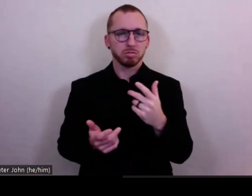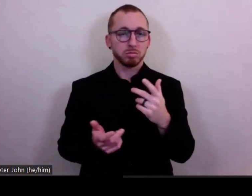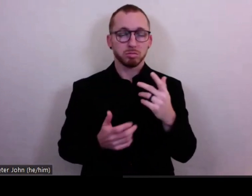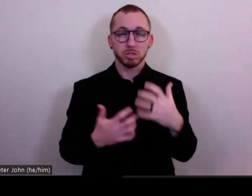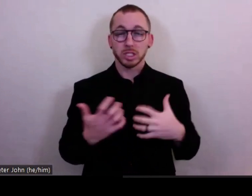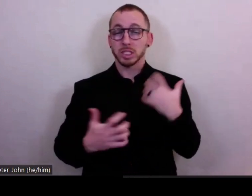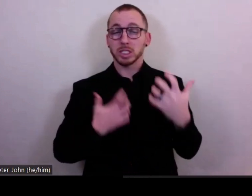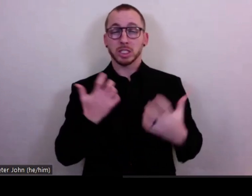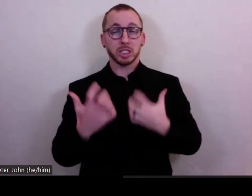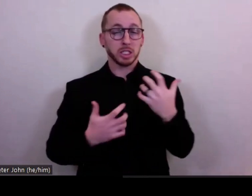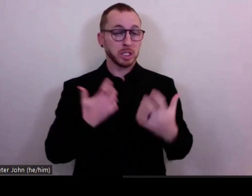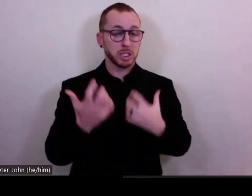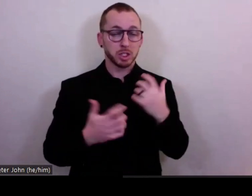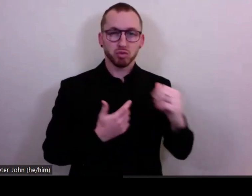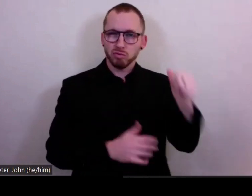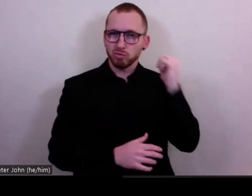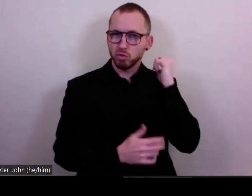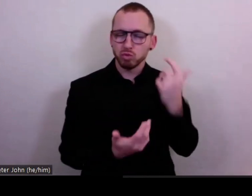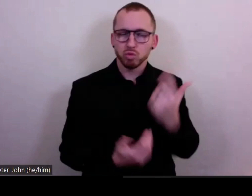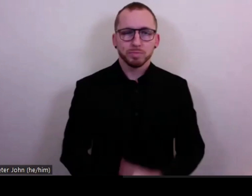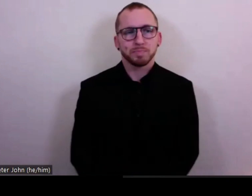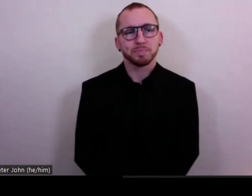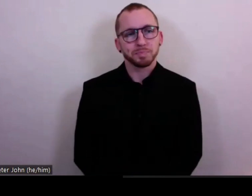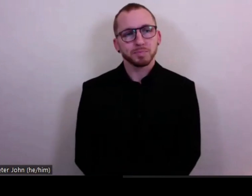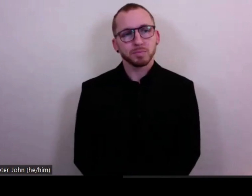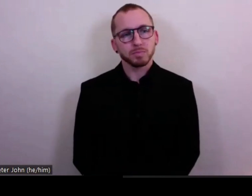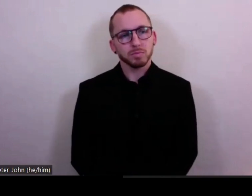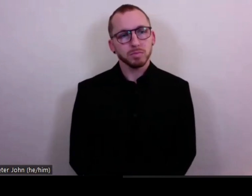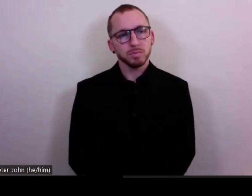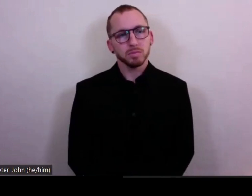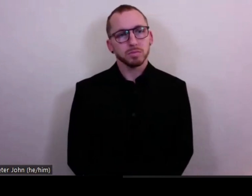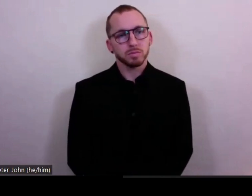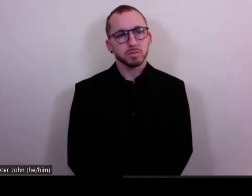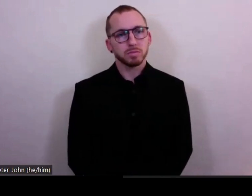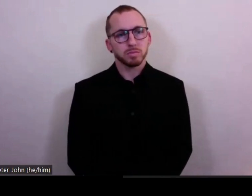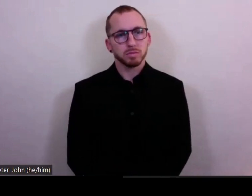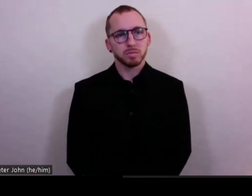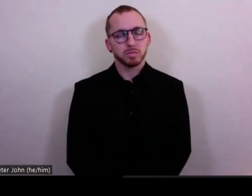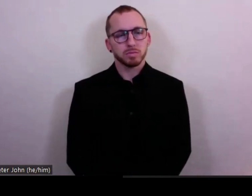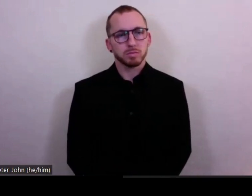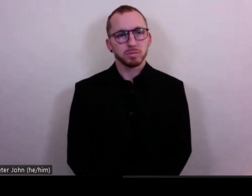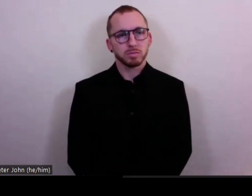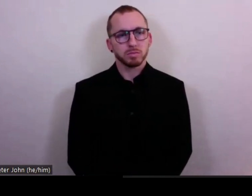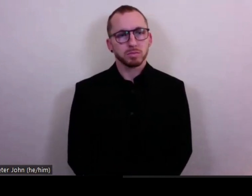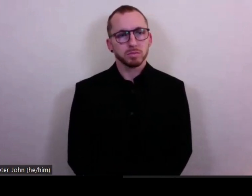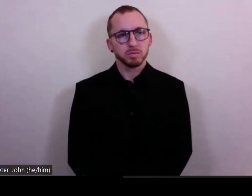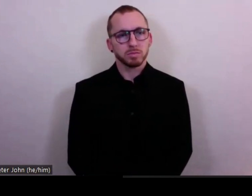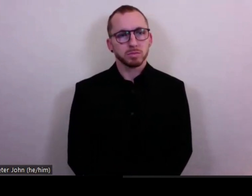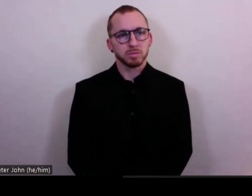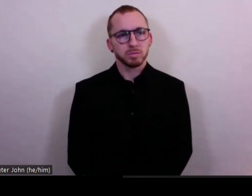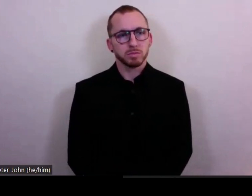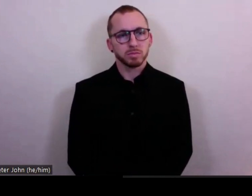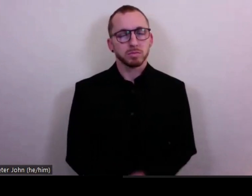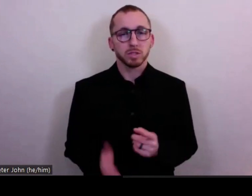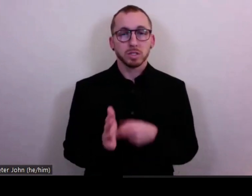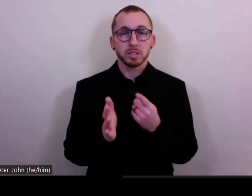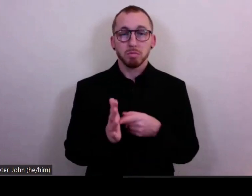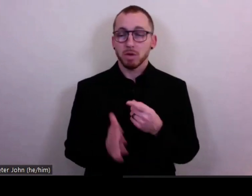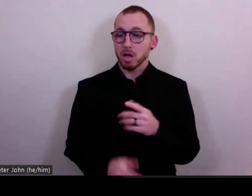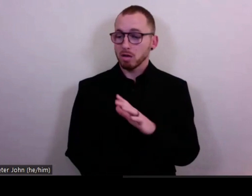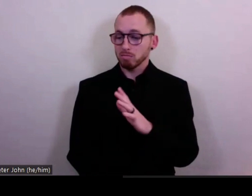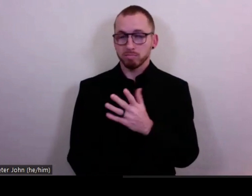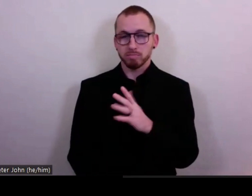well. Sometimes these children experiences may appear as dull and listless.